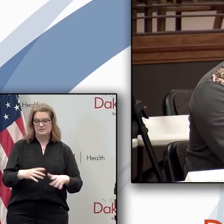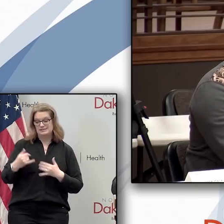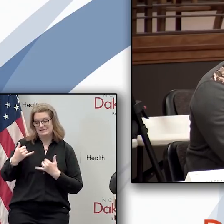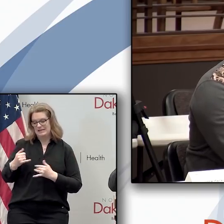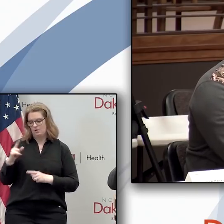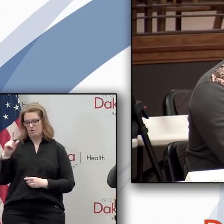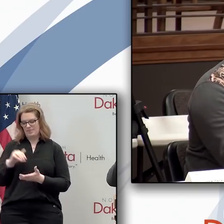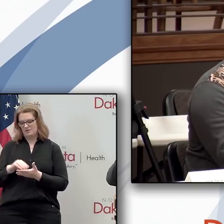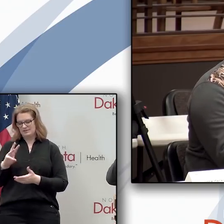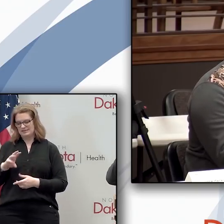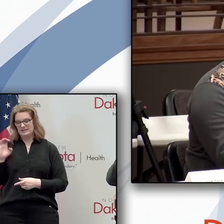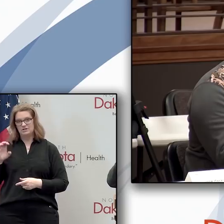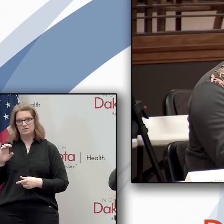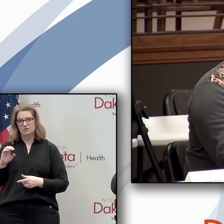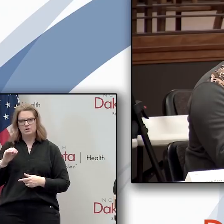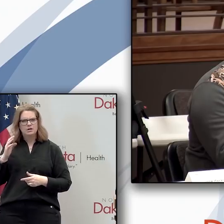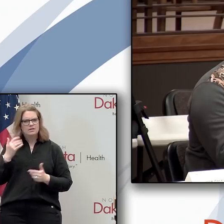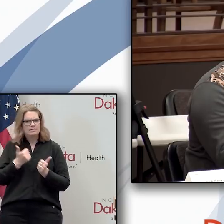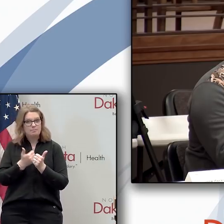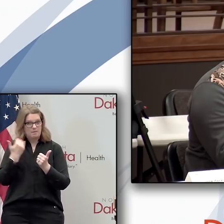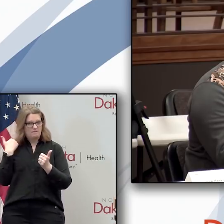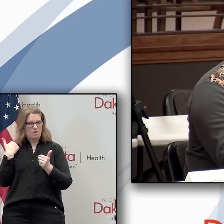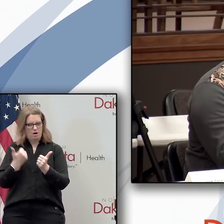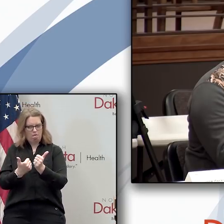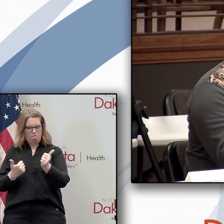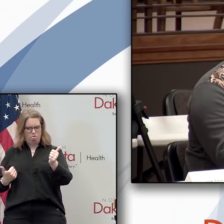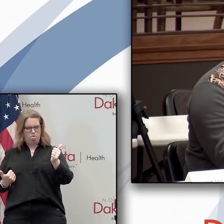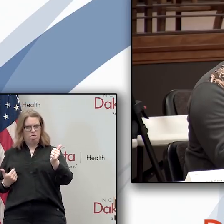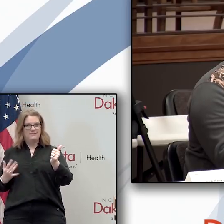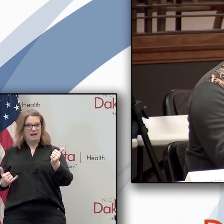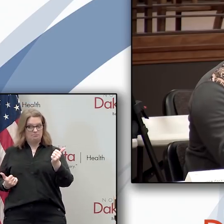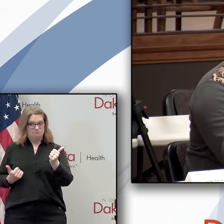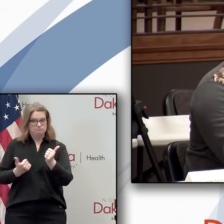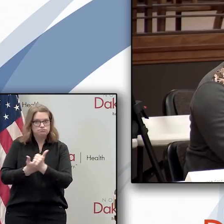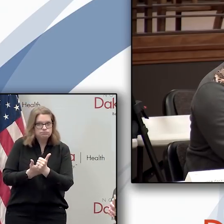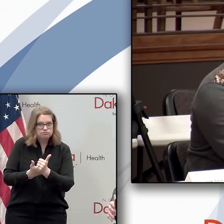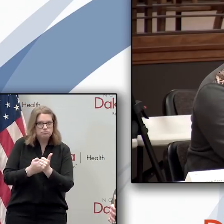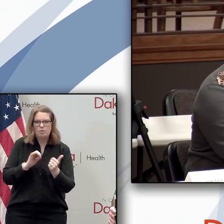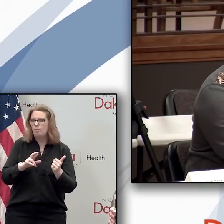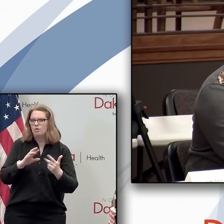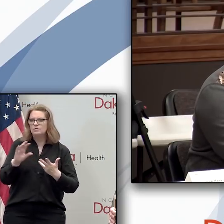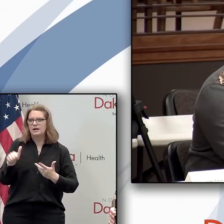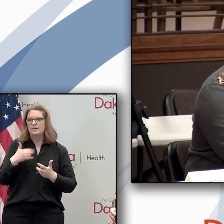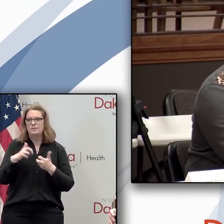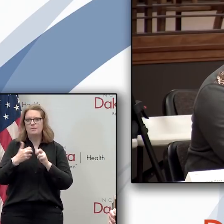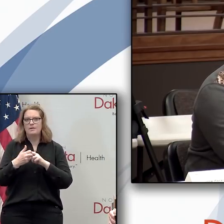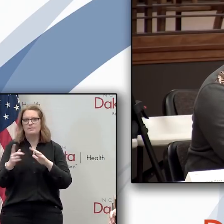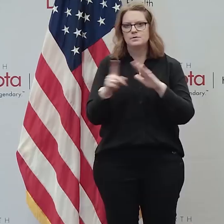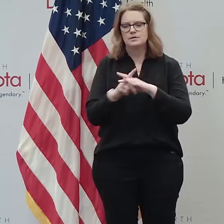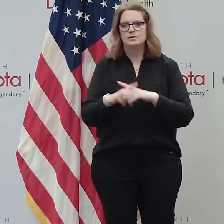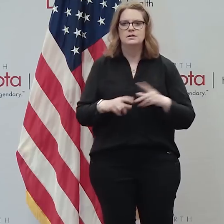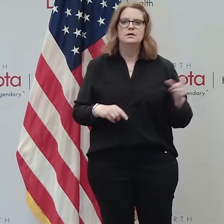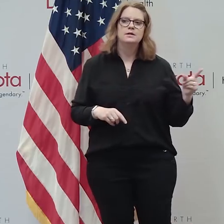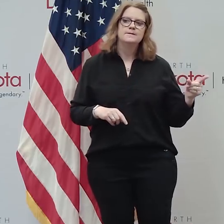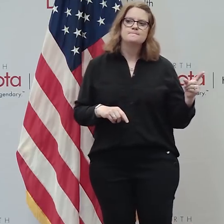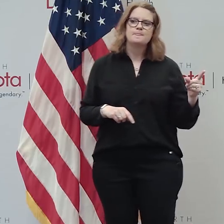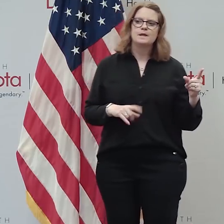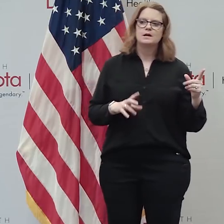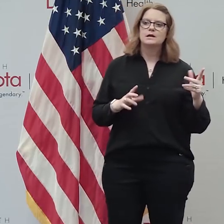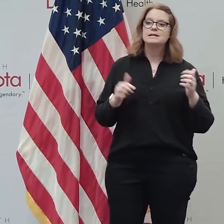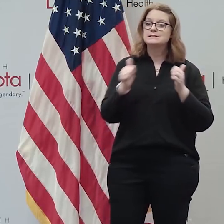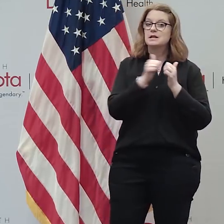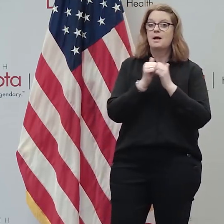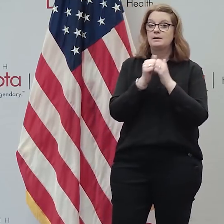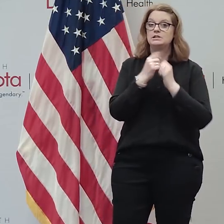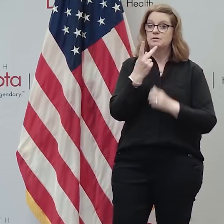1,600. Have we caught up with that backlog? Is that the reason for the lower tests, or has other problems arisen? It's a combination of